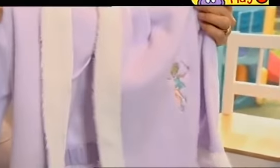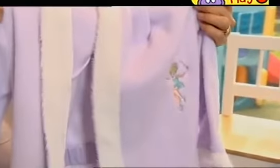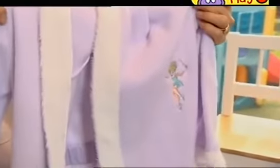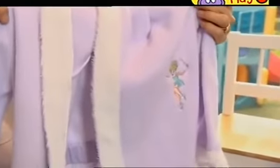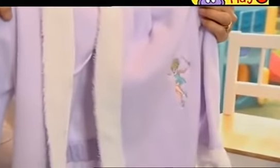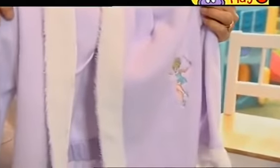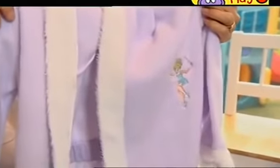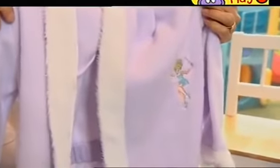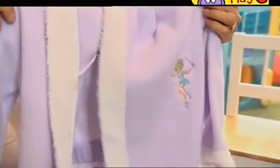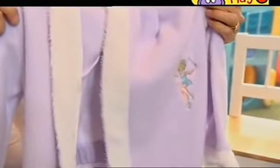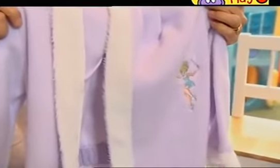Dressing